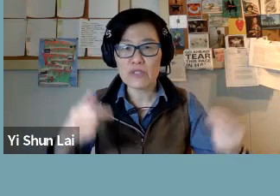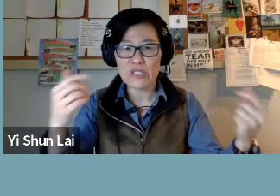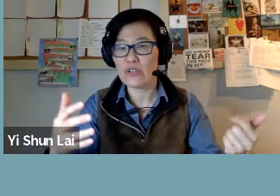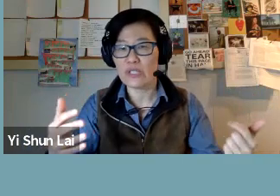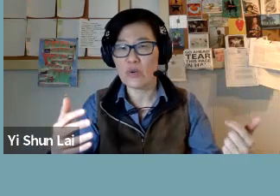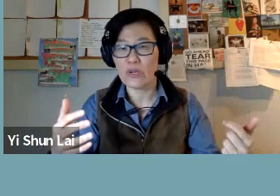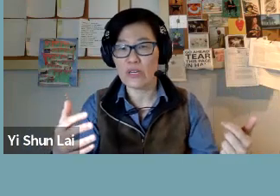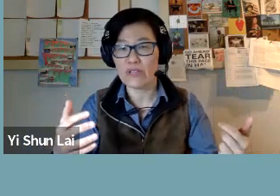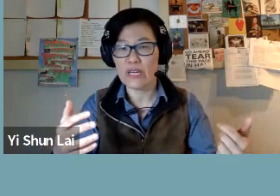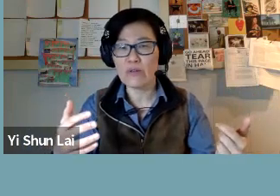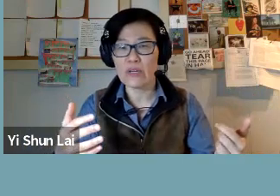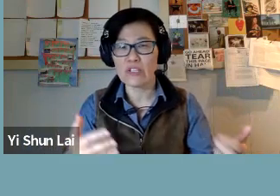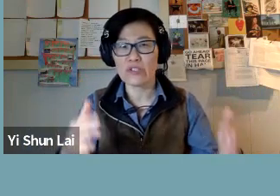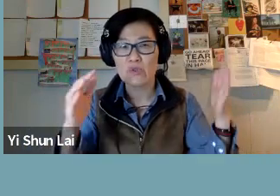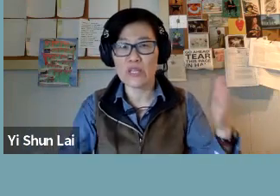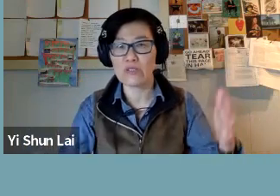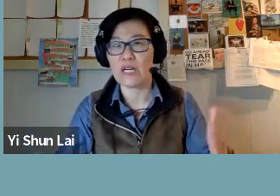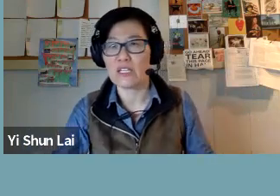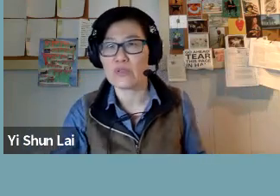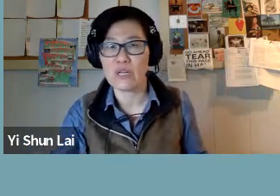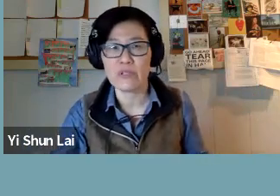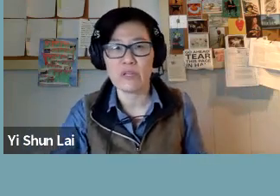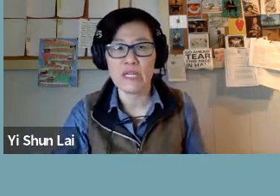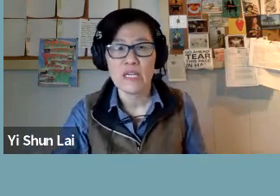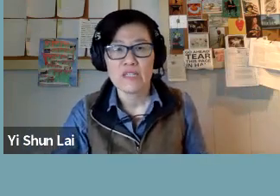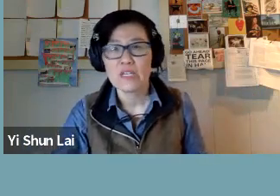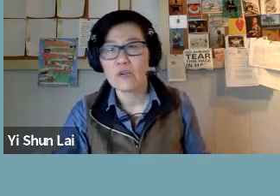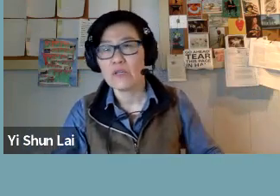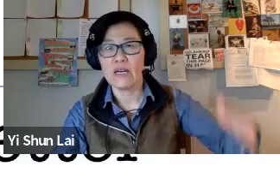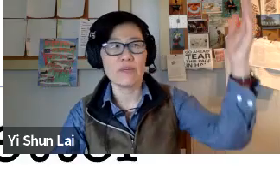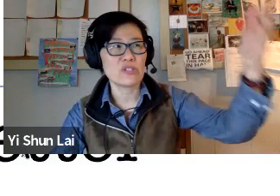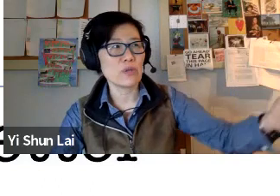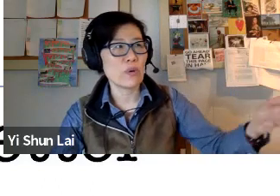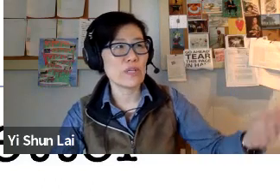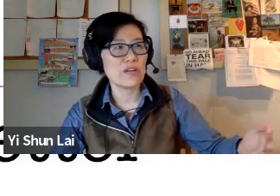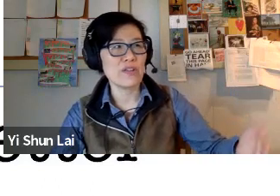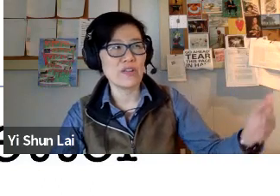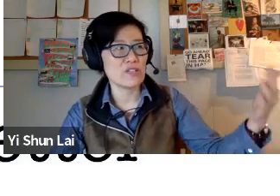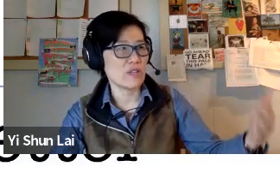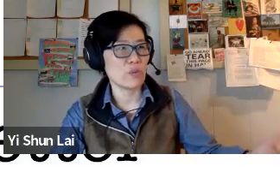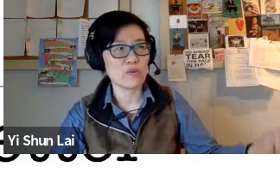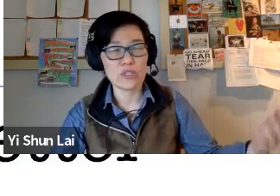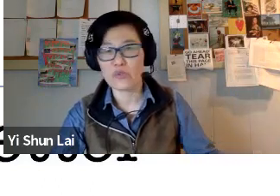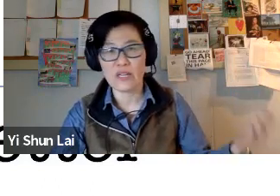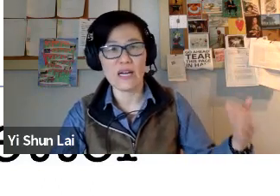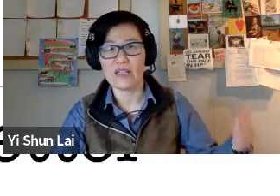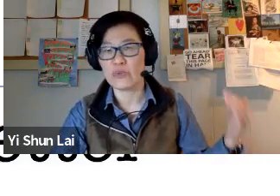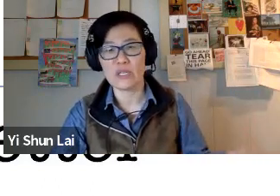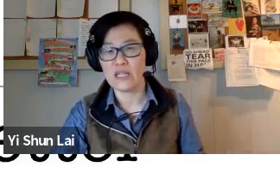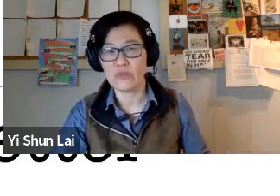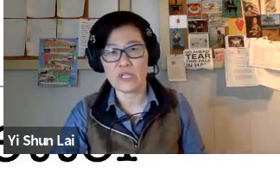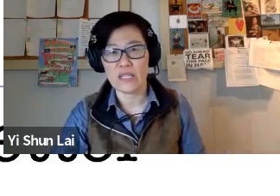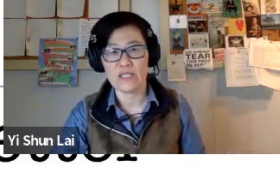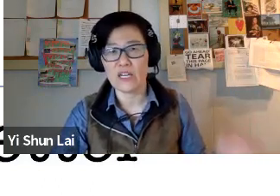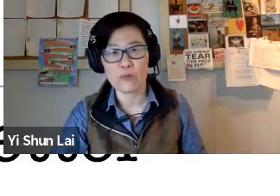proposal. I'm just interested in the query letter for now, right? Okay, so just read those guidelines really careful, all right? So yeah, I mean, start with the query letter, and then these are the 3 rules: read the guidelines,